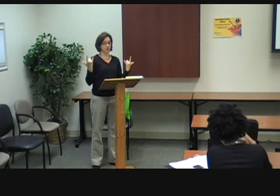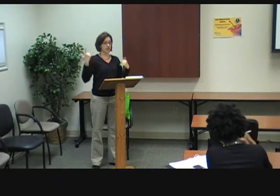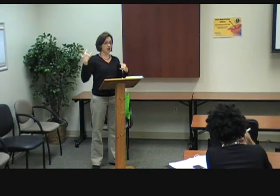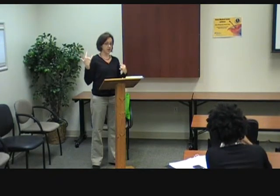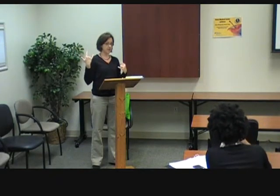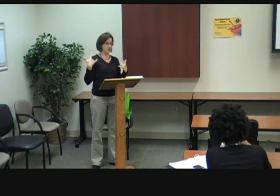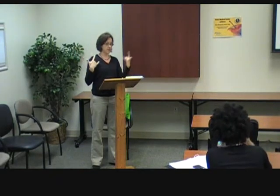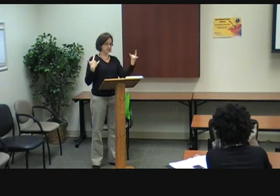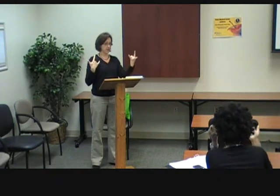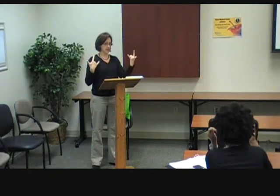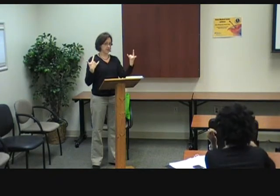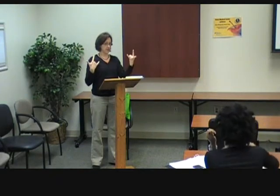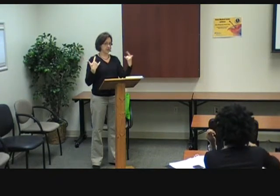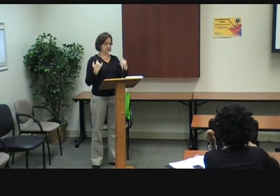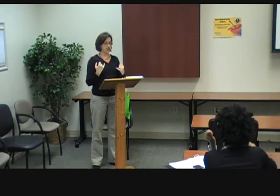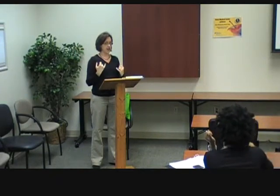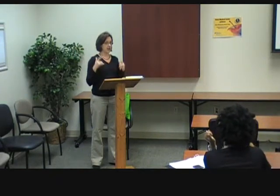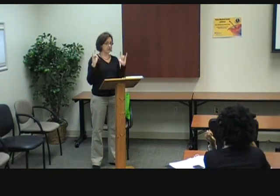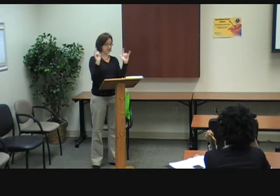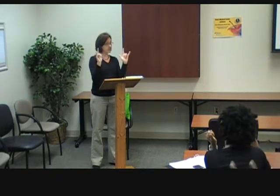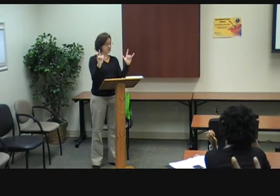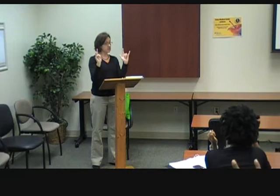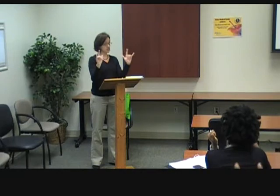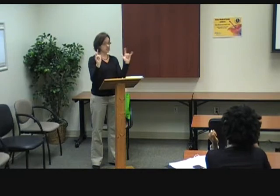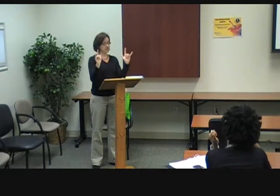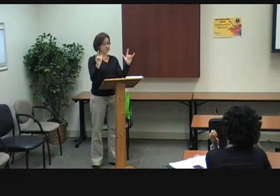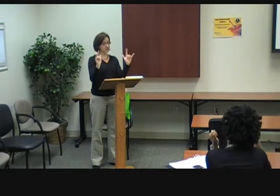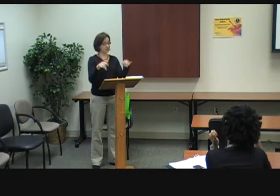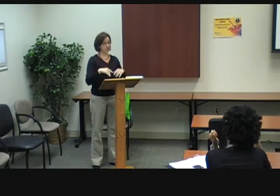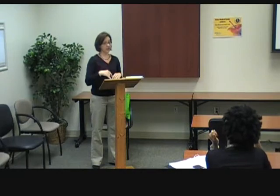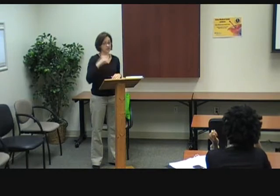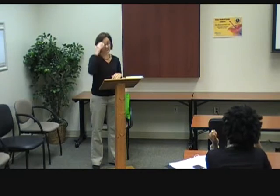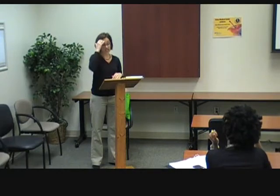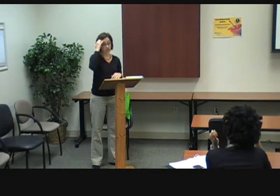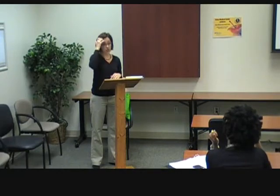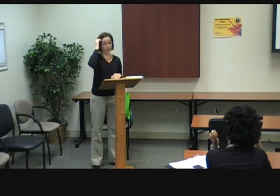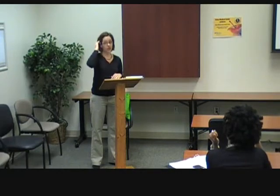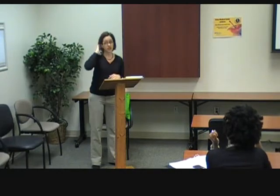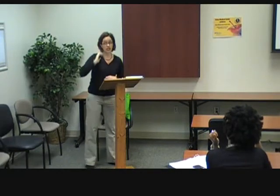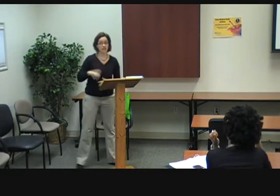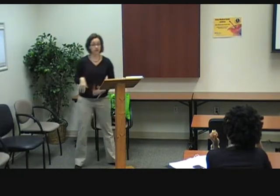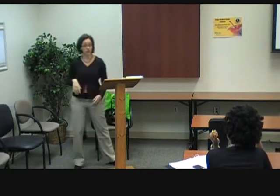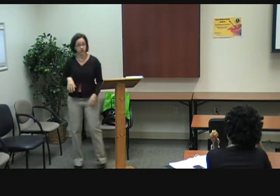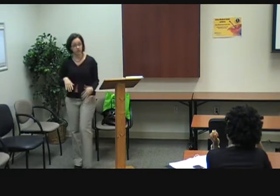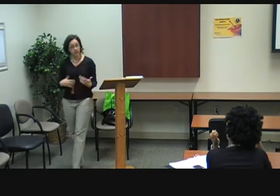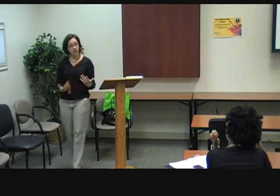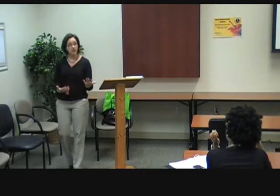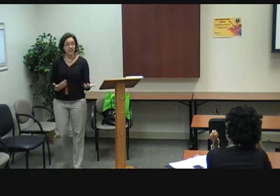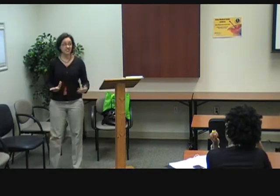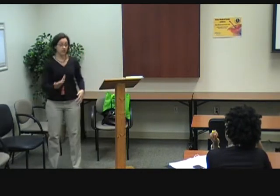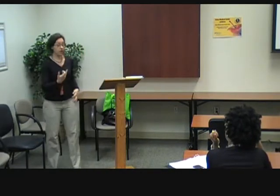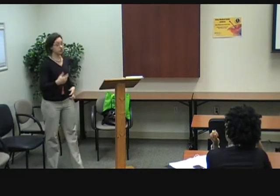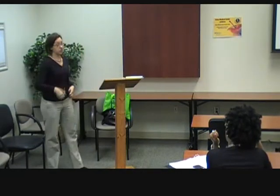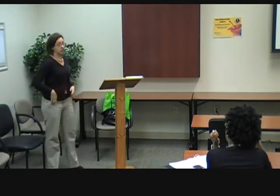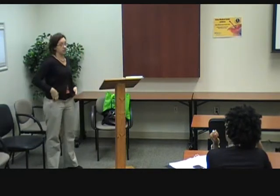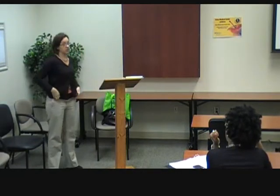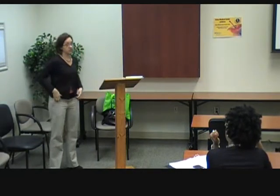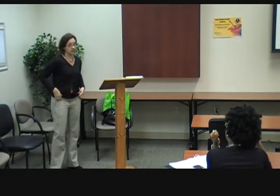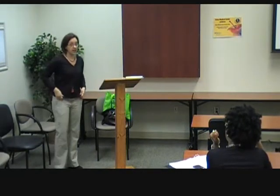that they are deaf. That's a slogan. Yeah, this is a deaf slogan. This is like you leave the room. That's deaf culture. I've